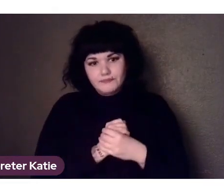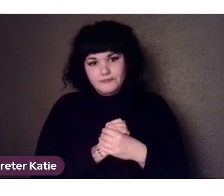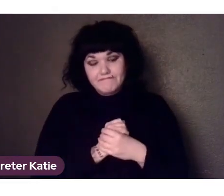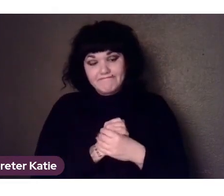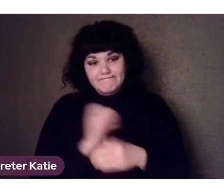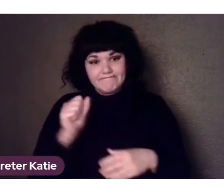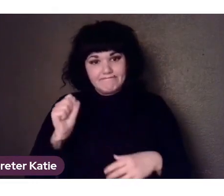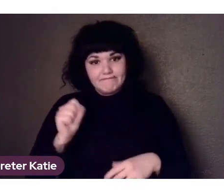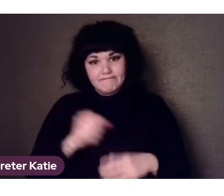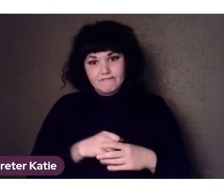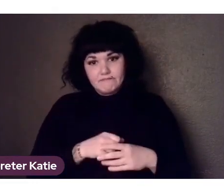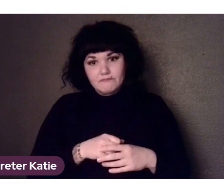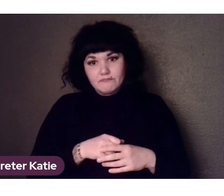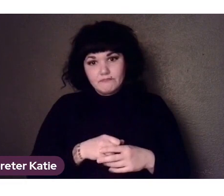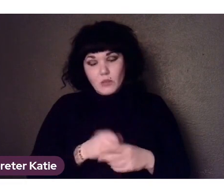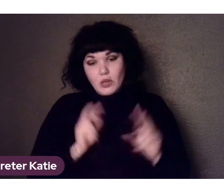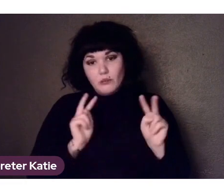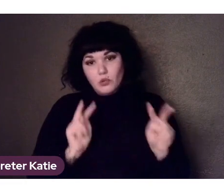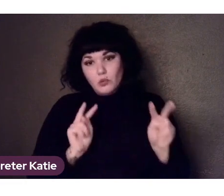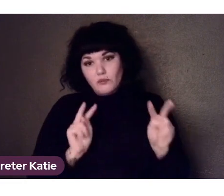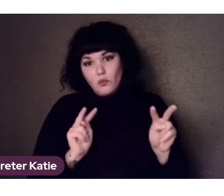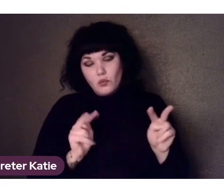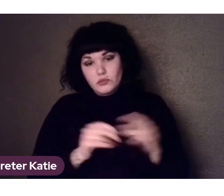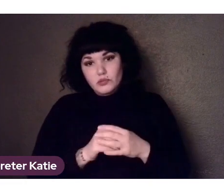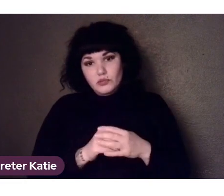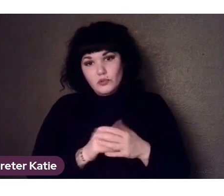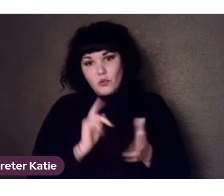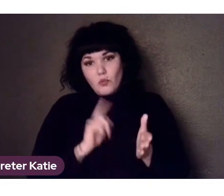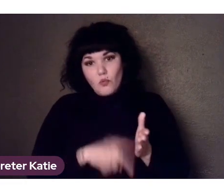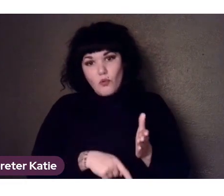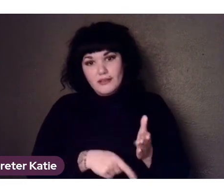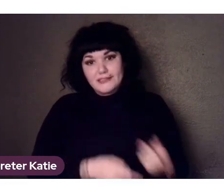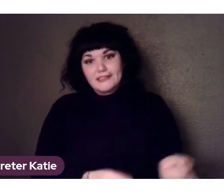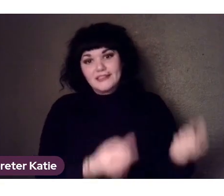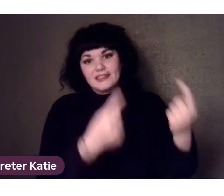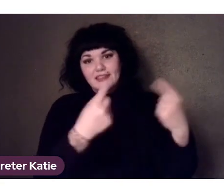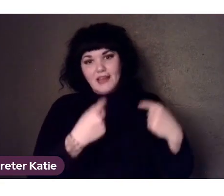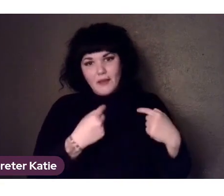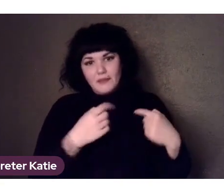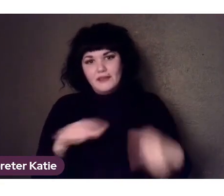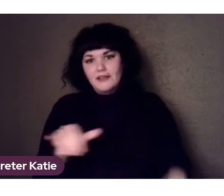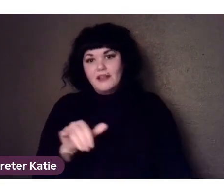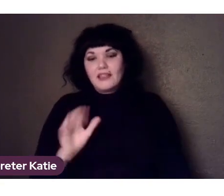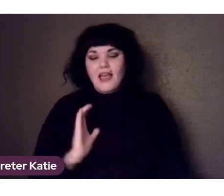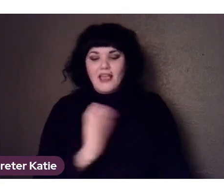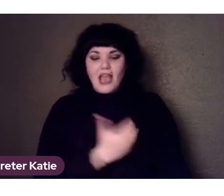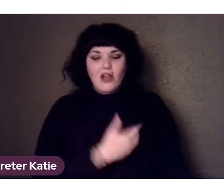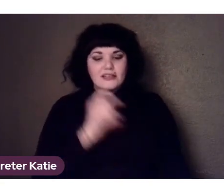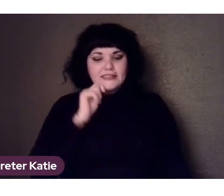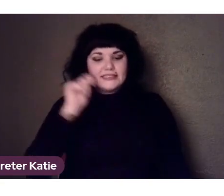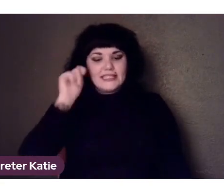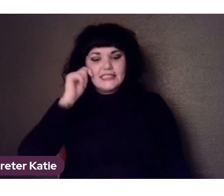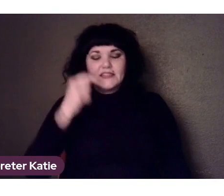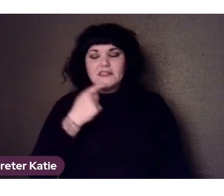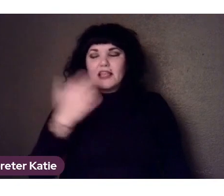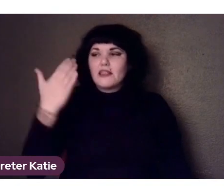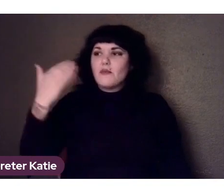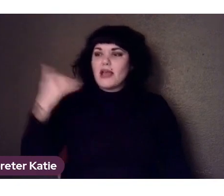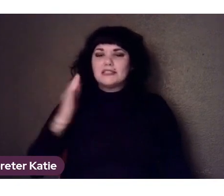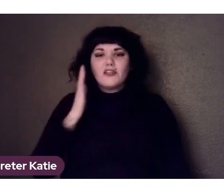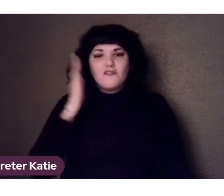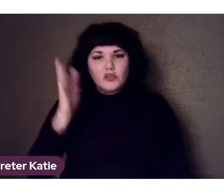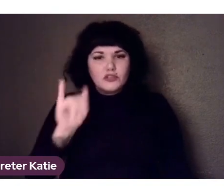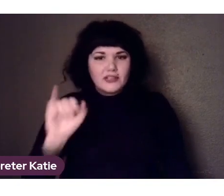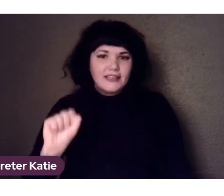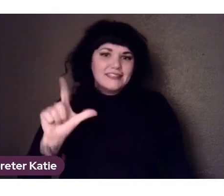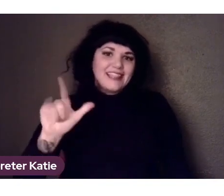I'm looking forward to what is coming. As our teens have said in the past, the future is lit.